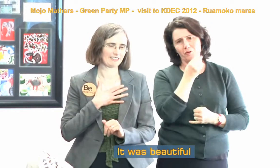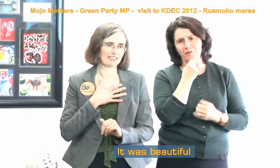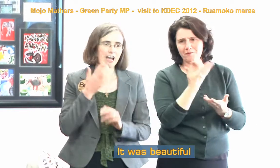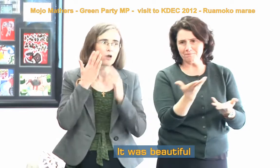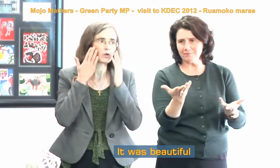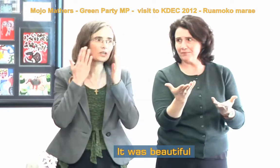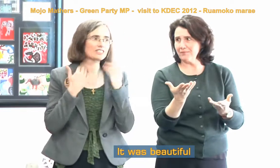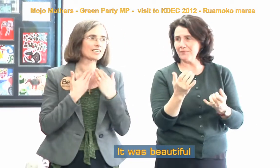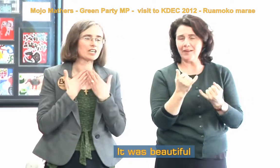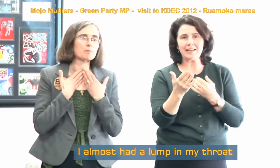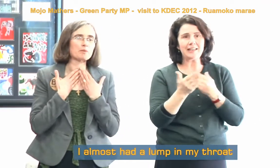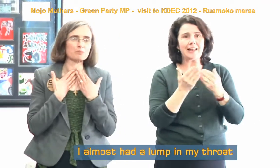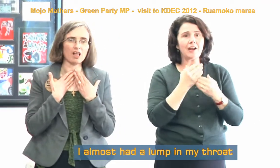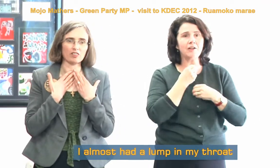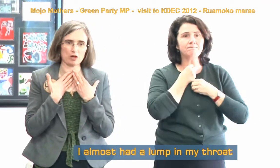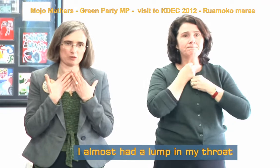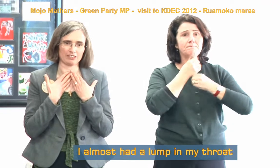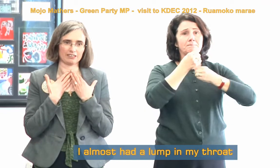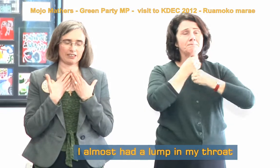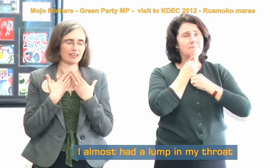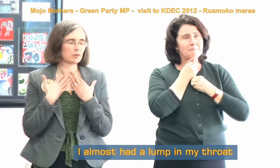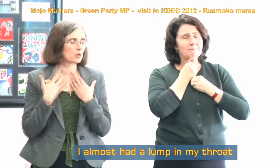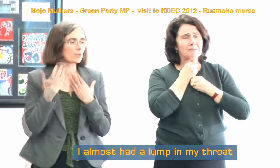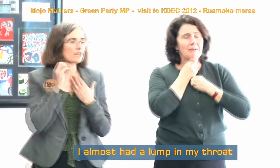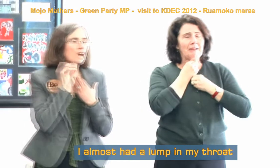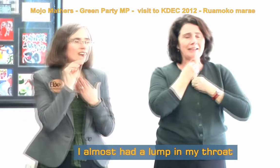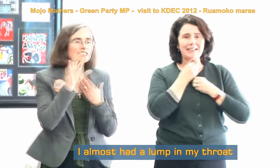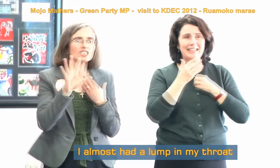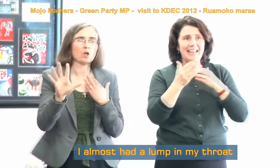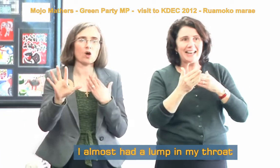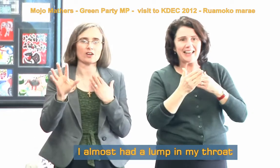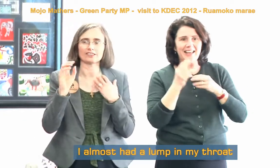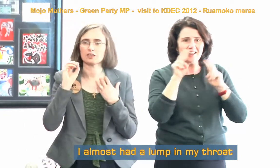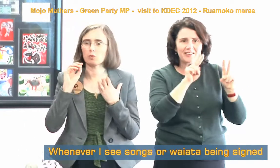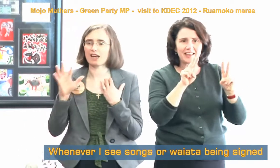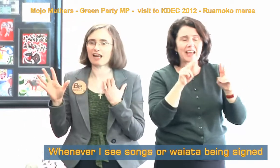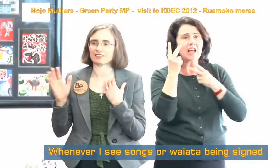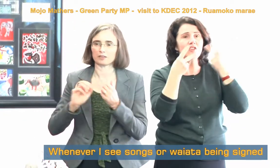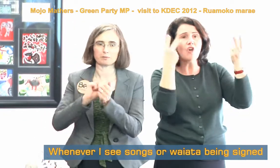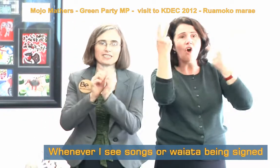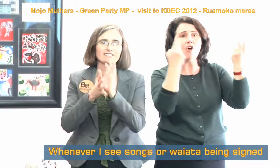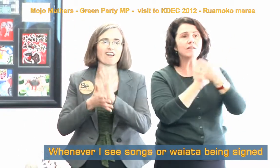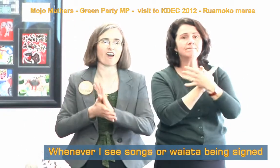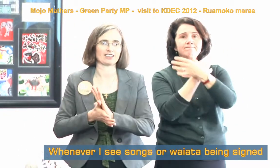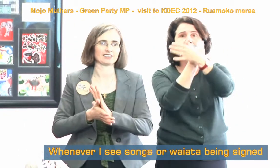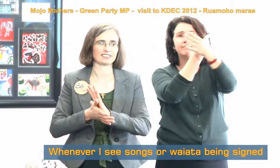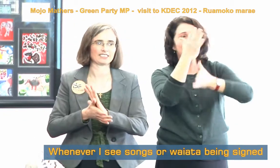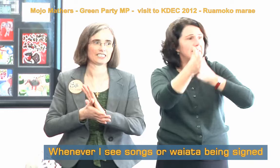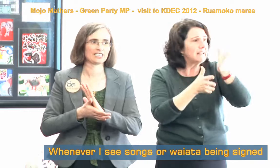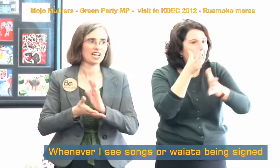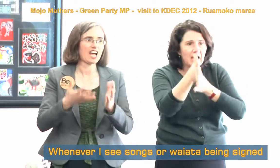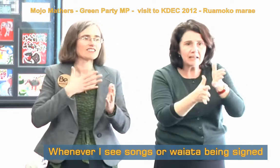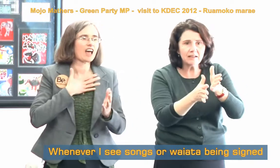I almost had a lot of my work, because when I see Raiyata being signed,